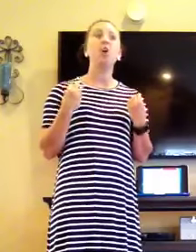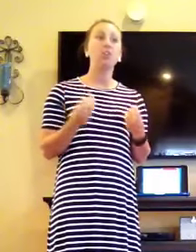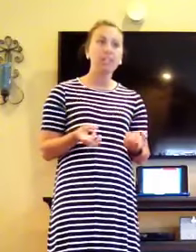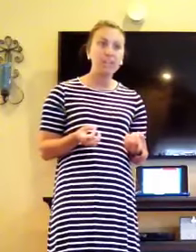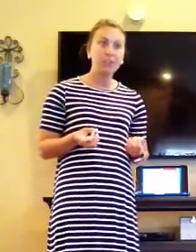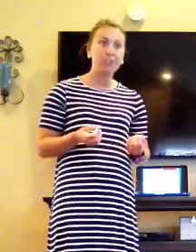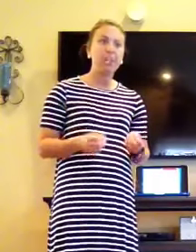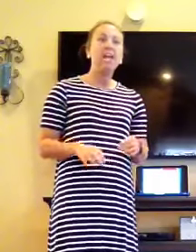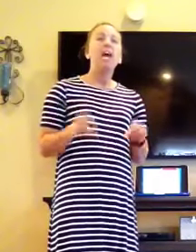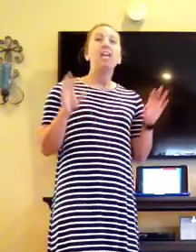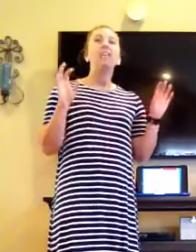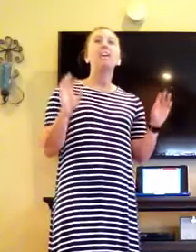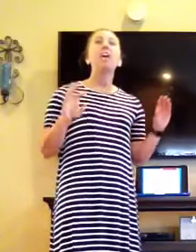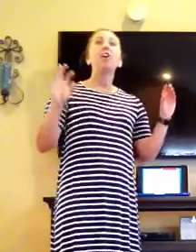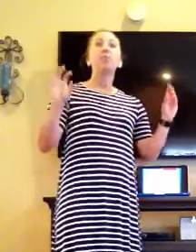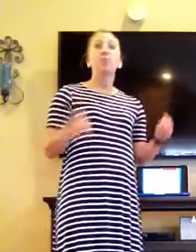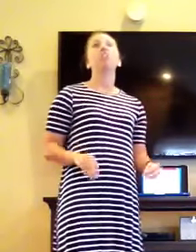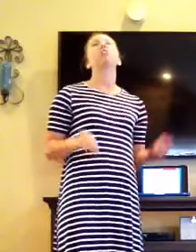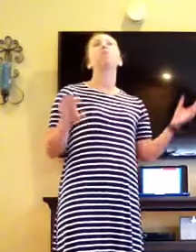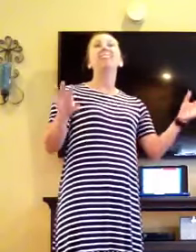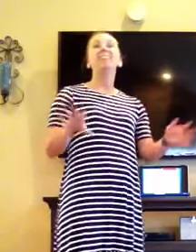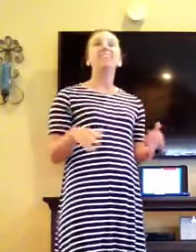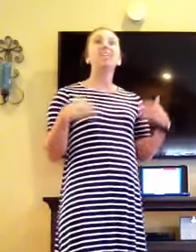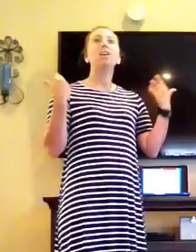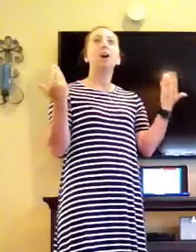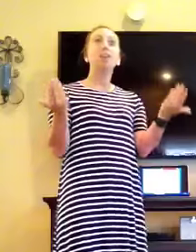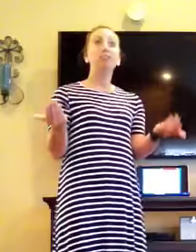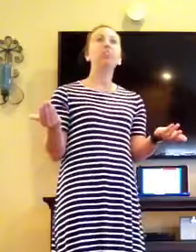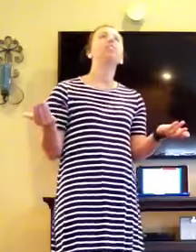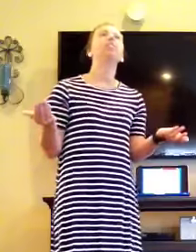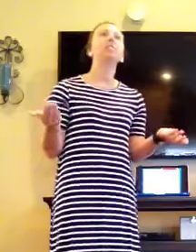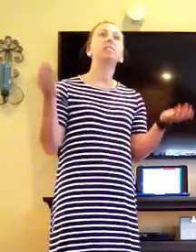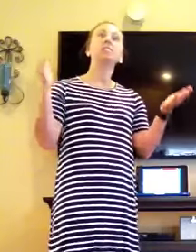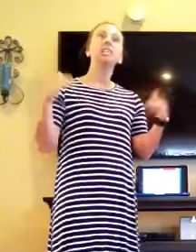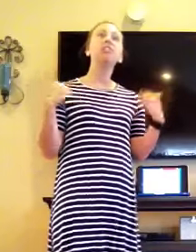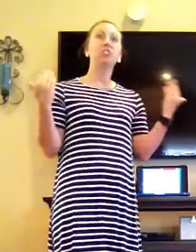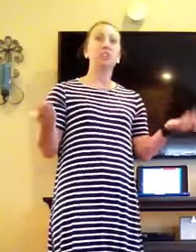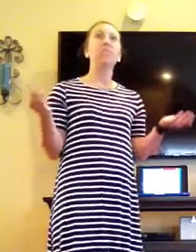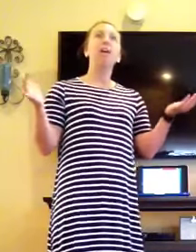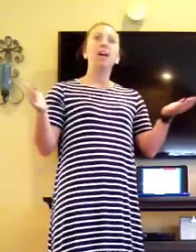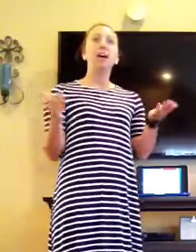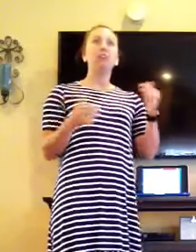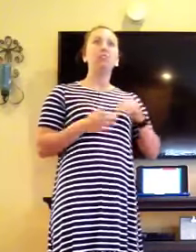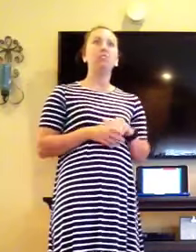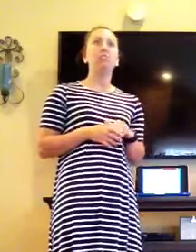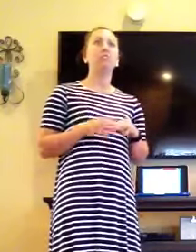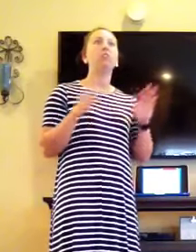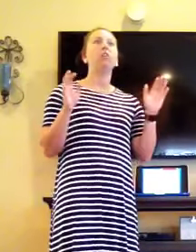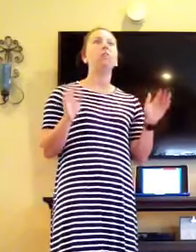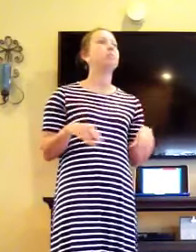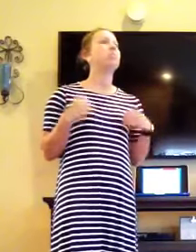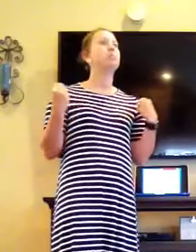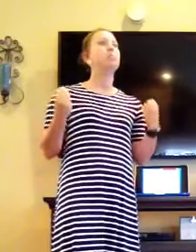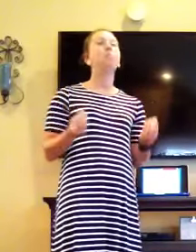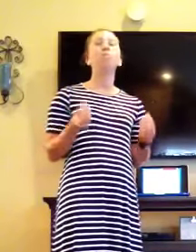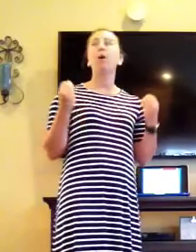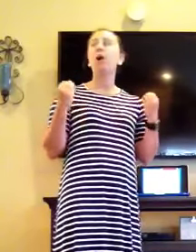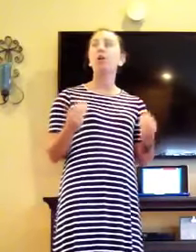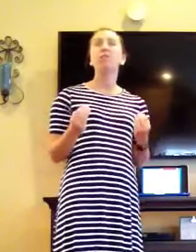our leaders. And they are going to lead other students and teach them how to do these other jobs. So this is perfect